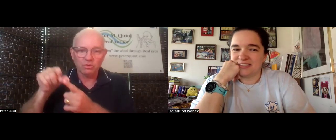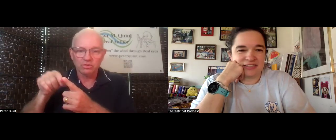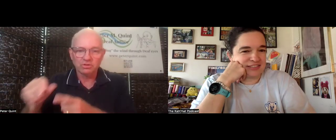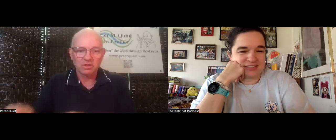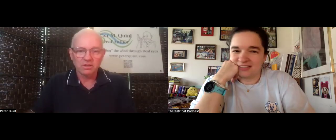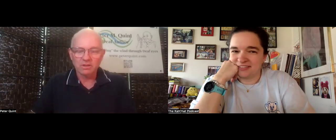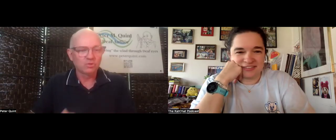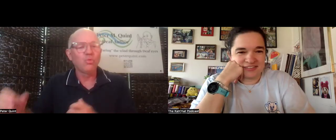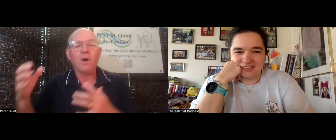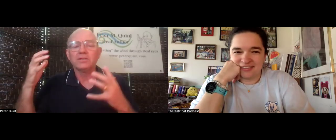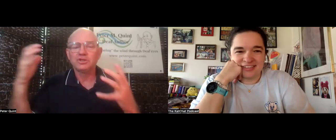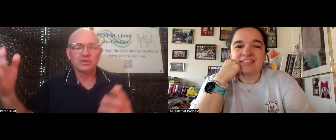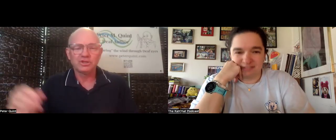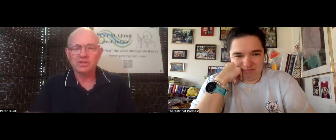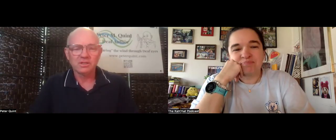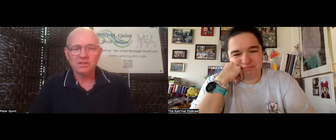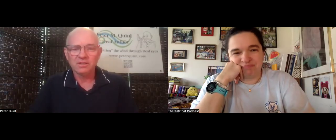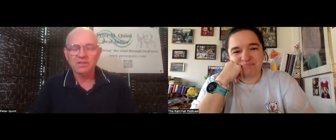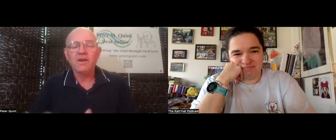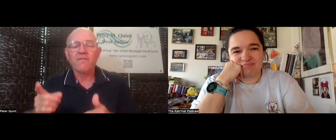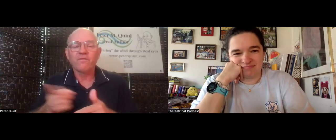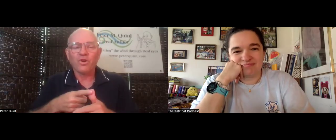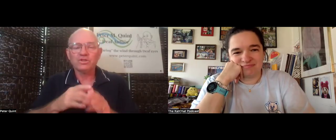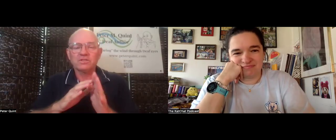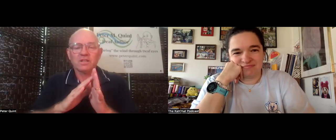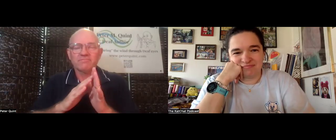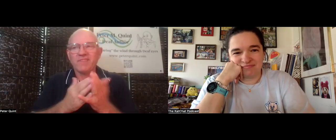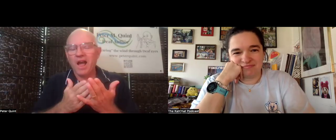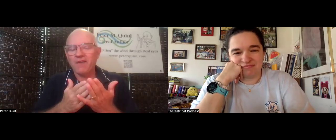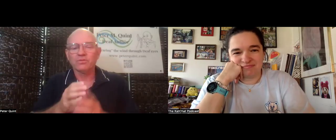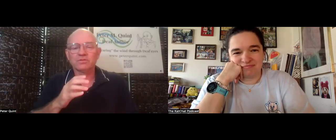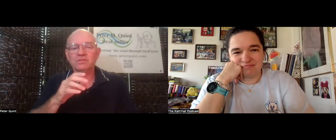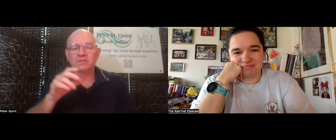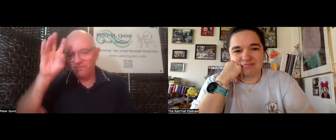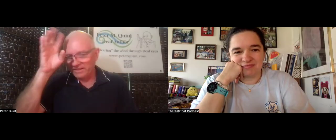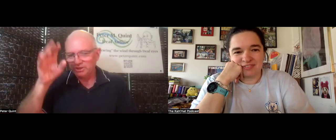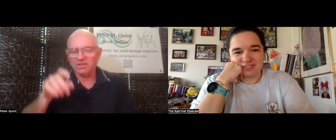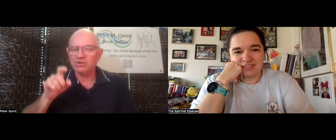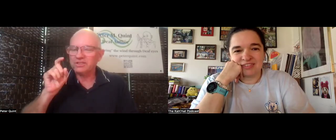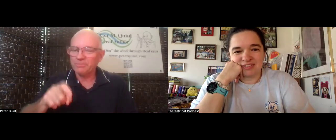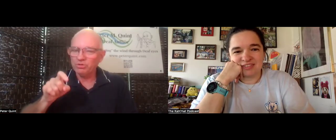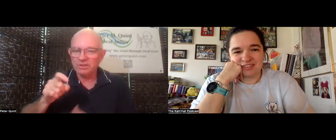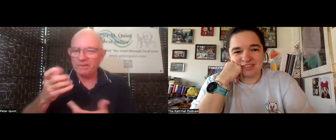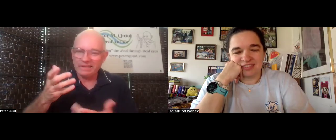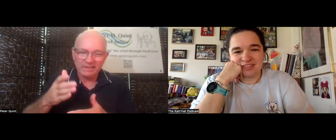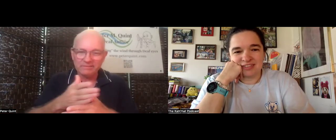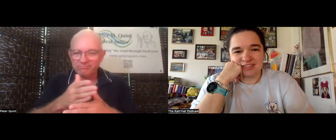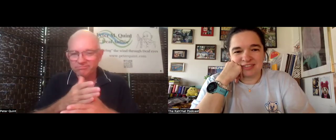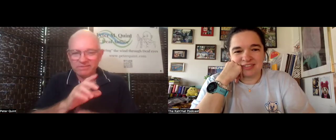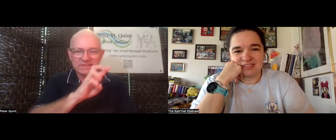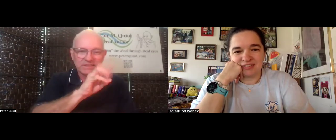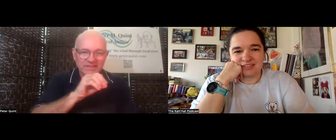120,000 words. Too much. First, novels, fiction are supposed to